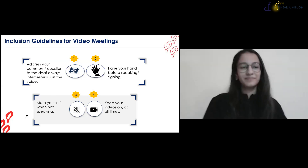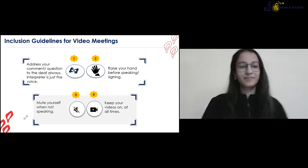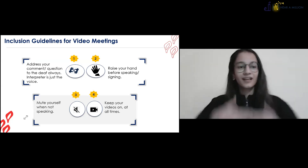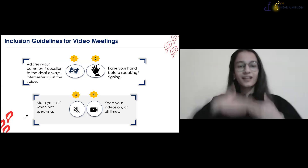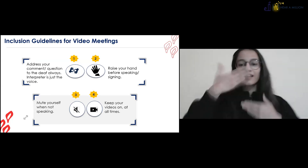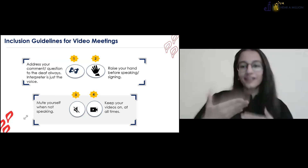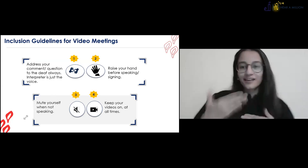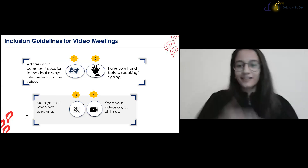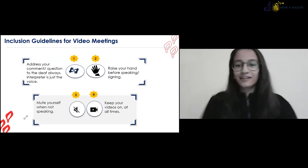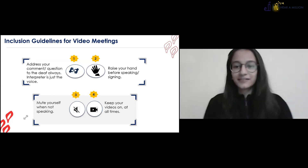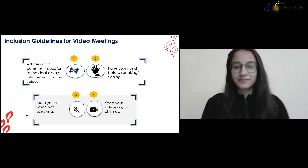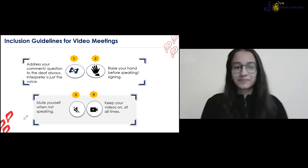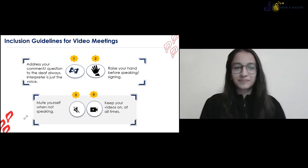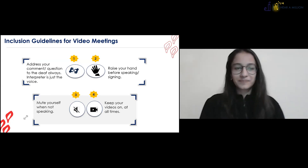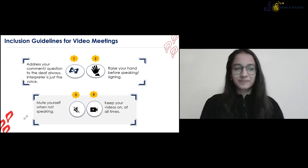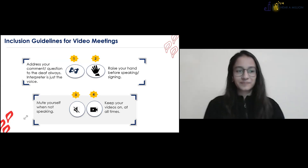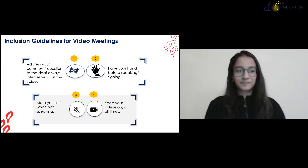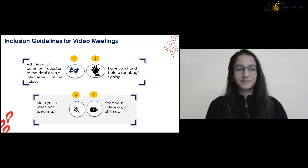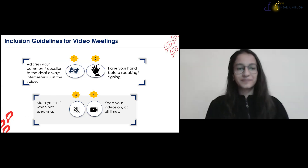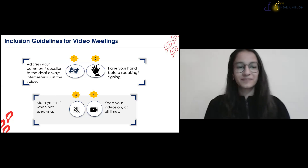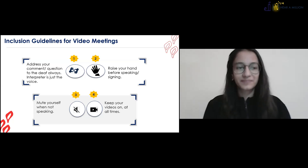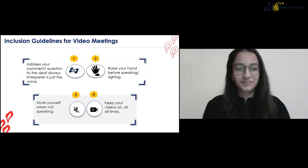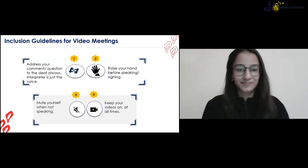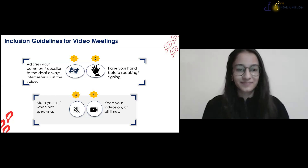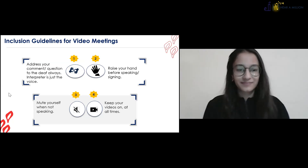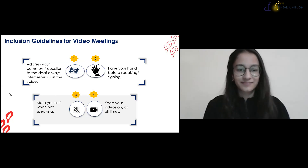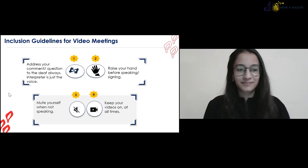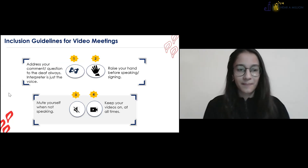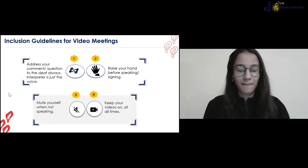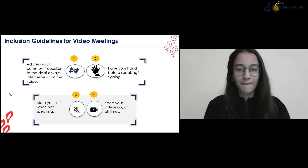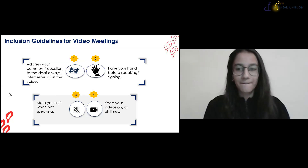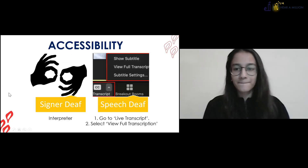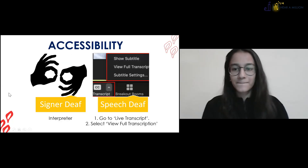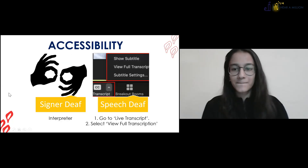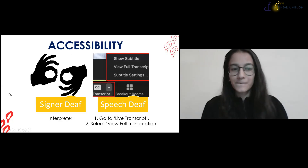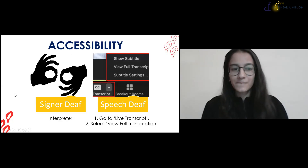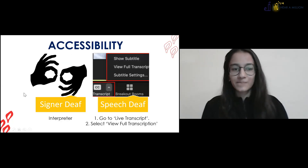and who are the participants today. Next slide, please.